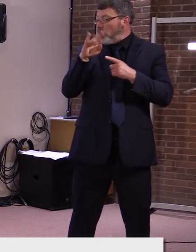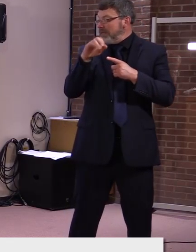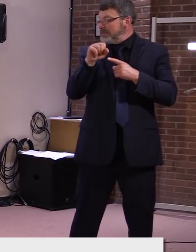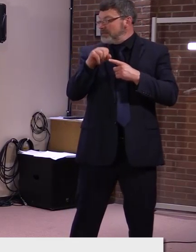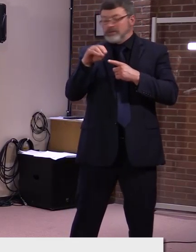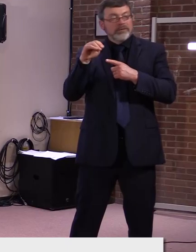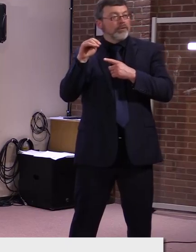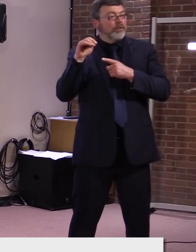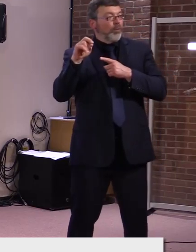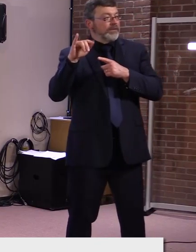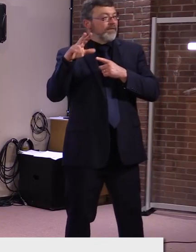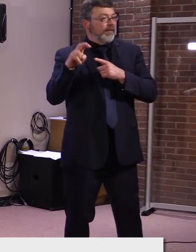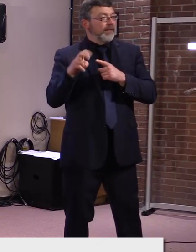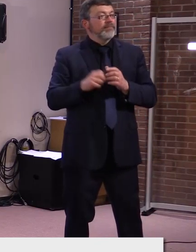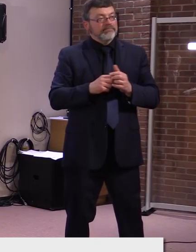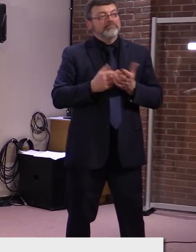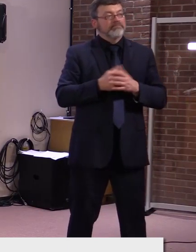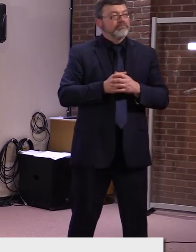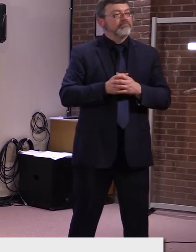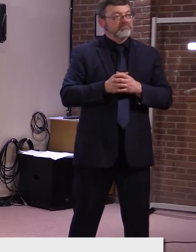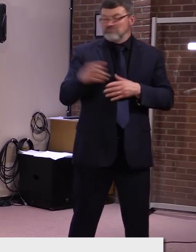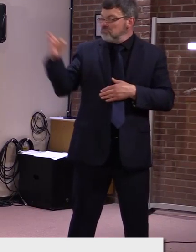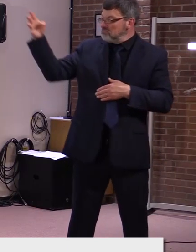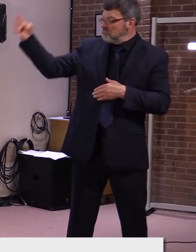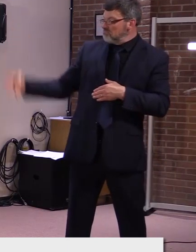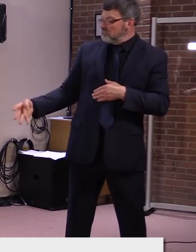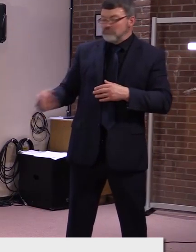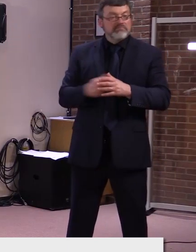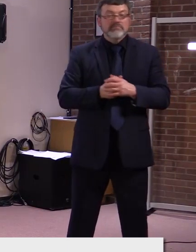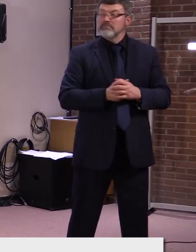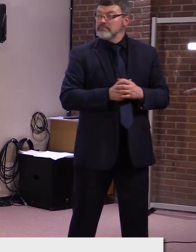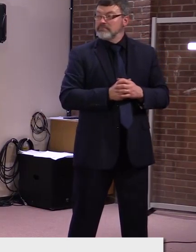Glover Town Green in Glover, Westmore North Beach,